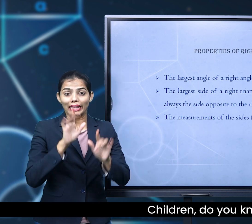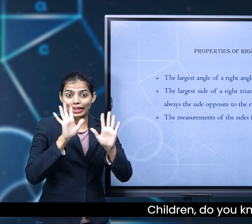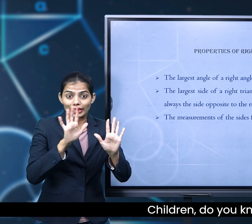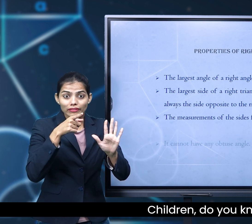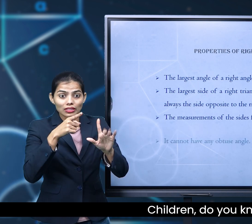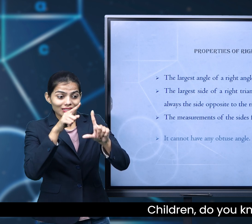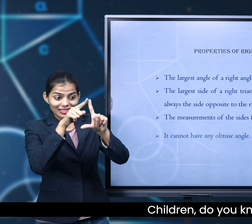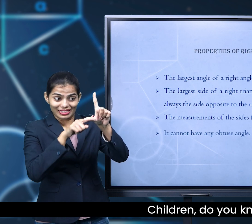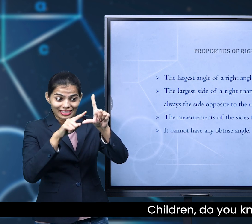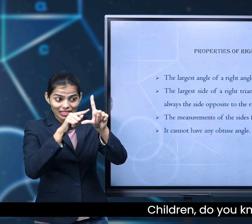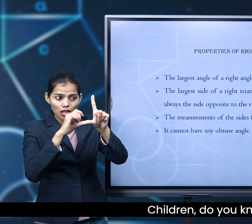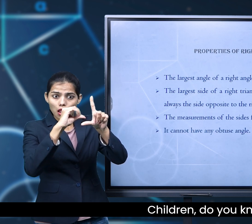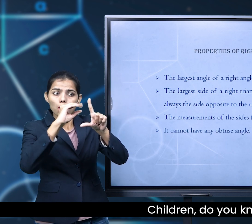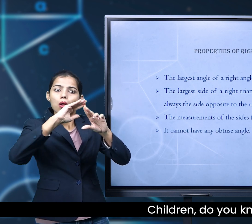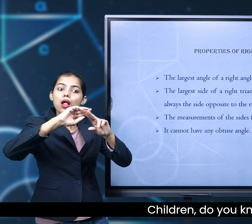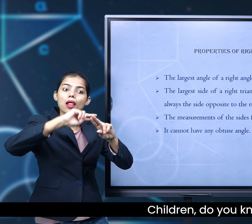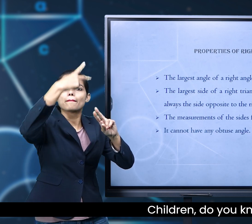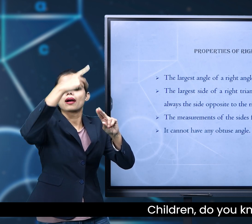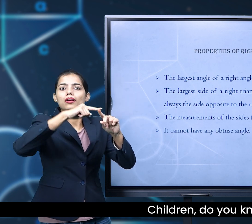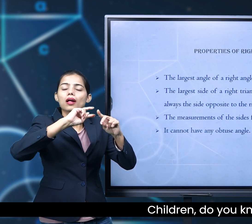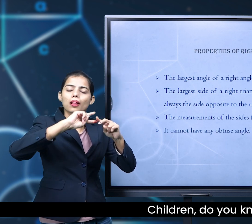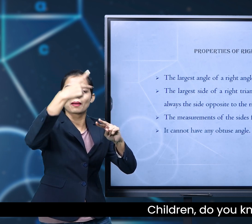It cannot have any obtuse angle.